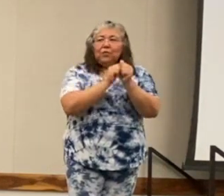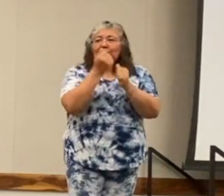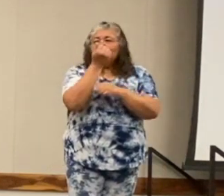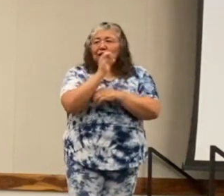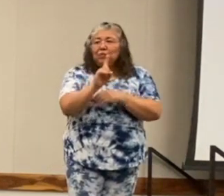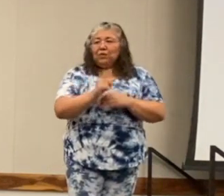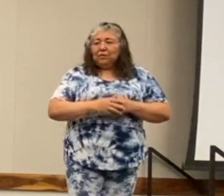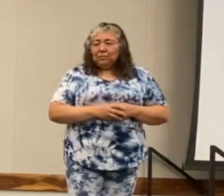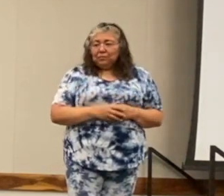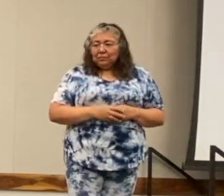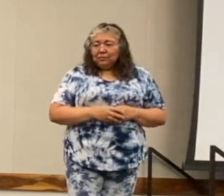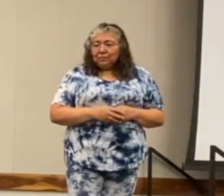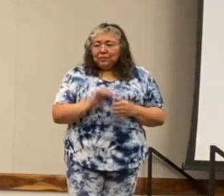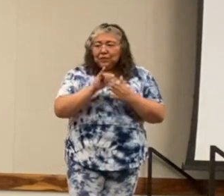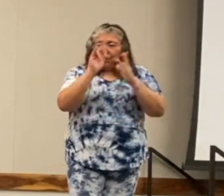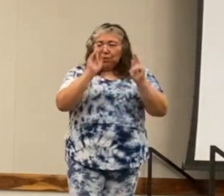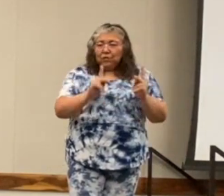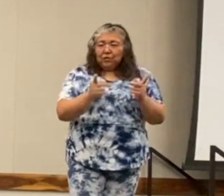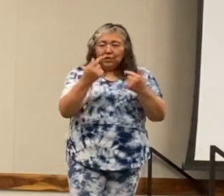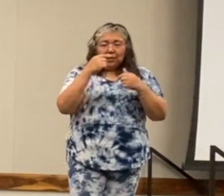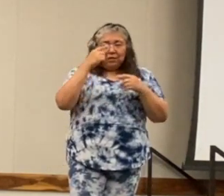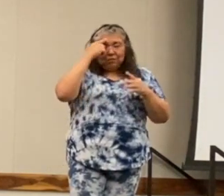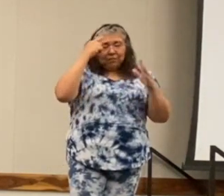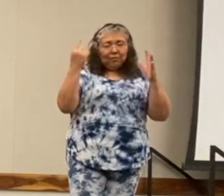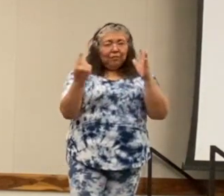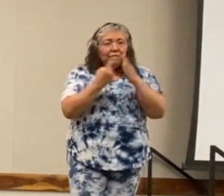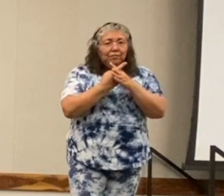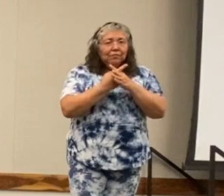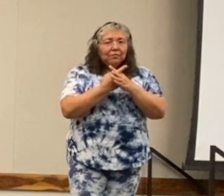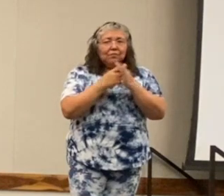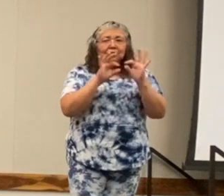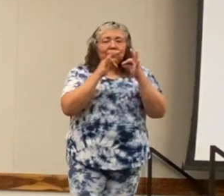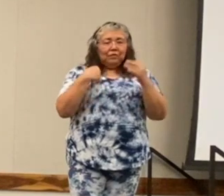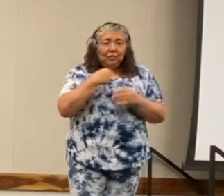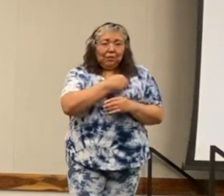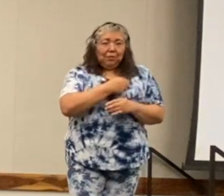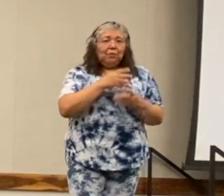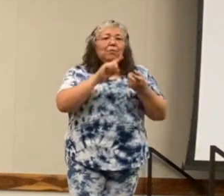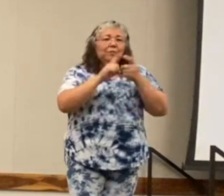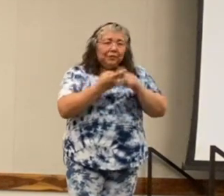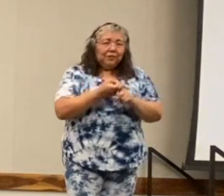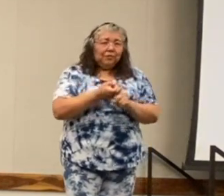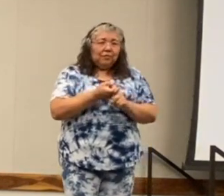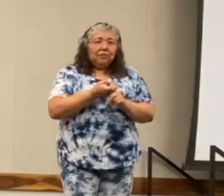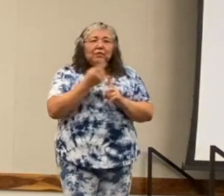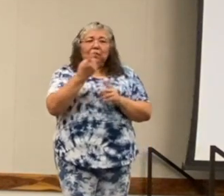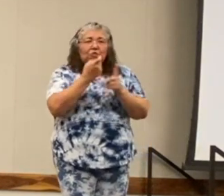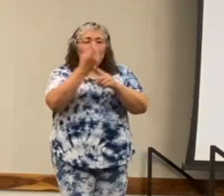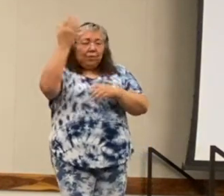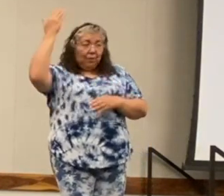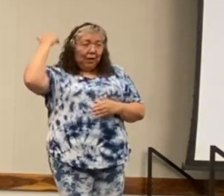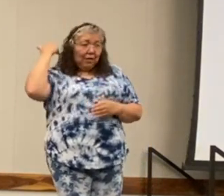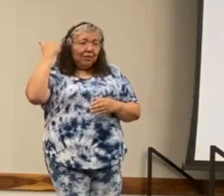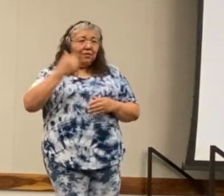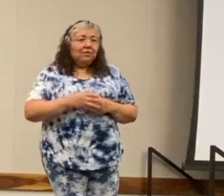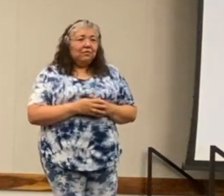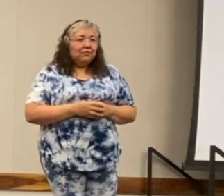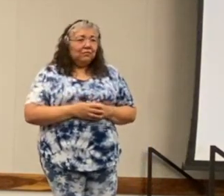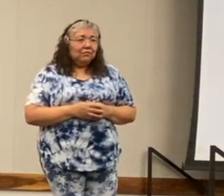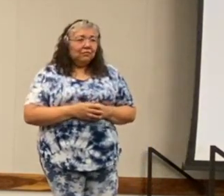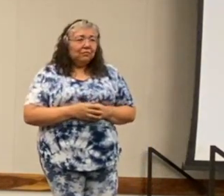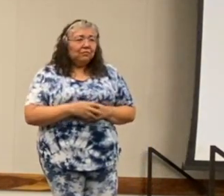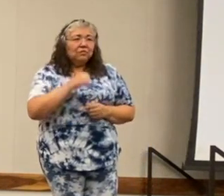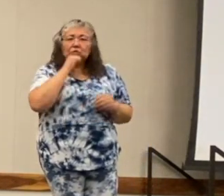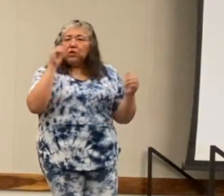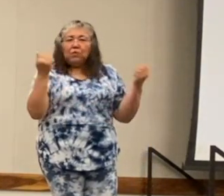anybody. That person that came across your mind, family member, friend, someone from the past.